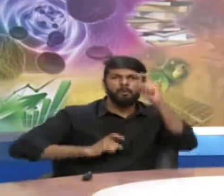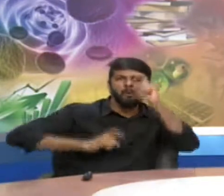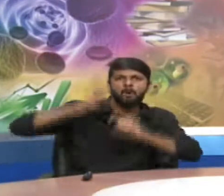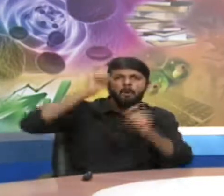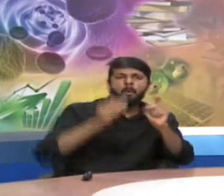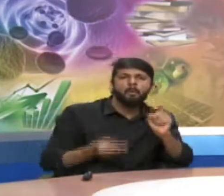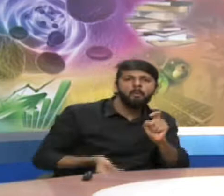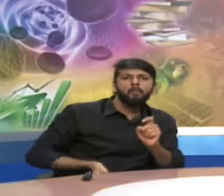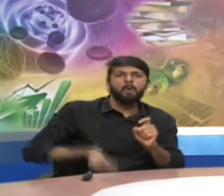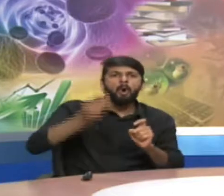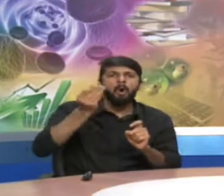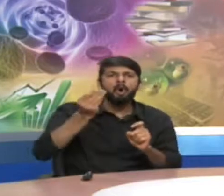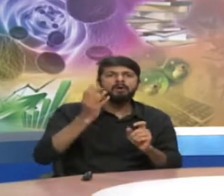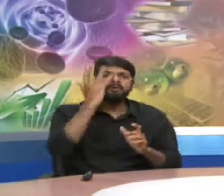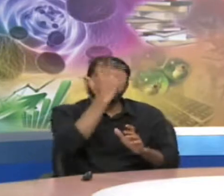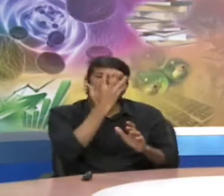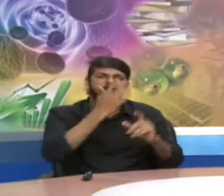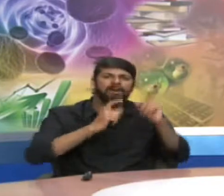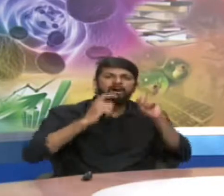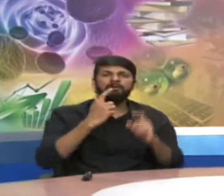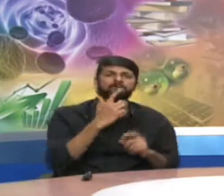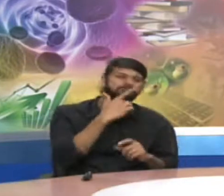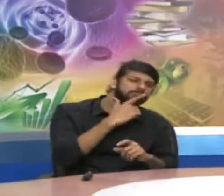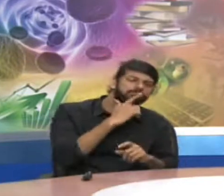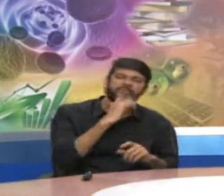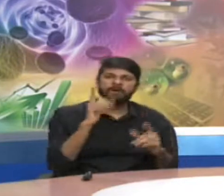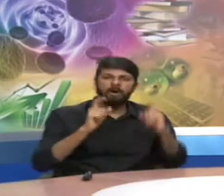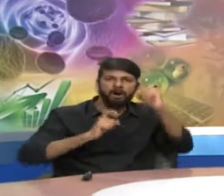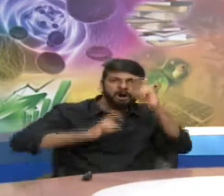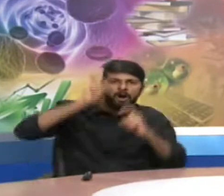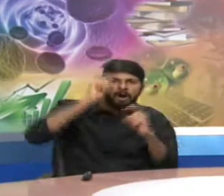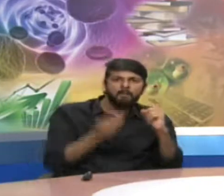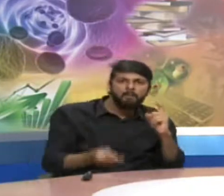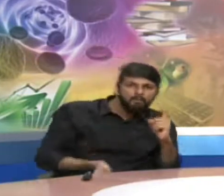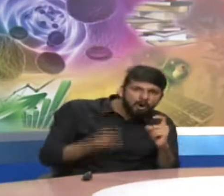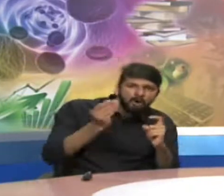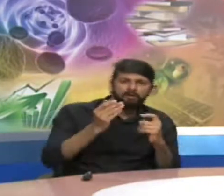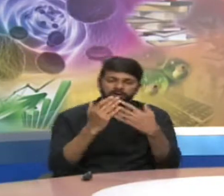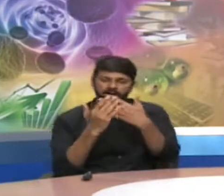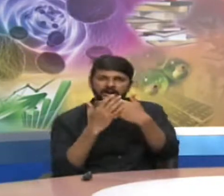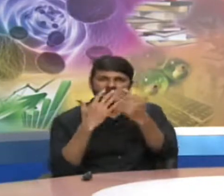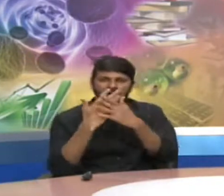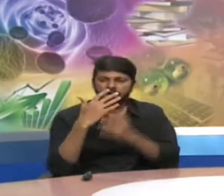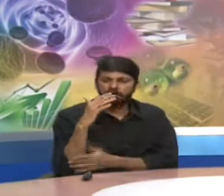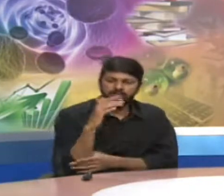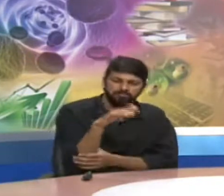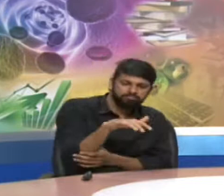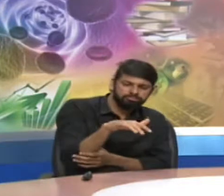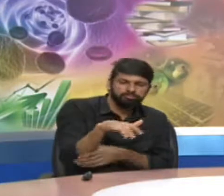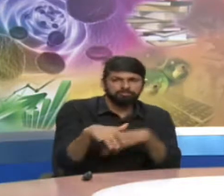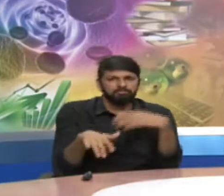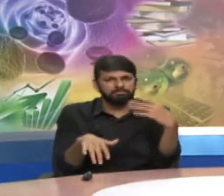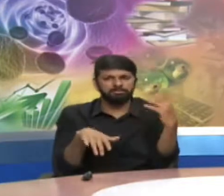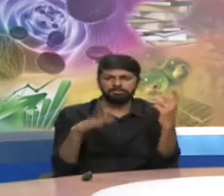rich ornaments, luxurious fabrics are typical of the Ajanta school.